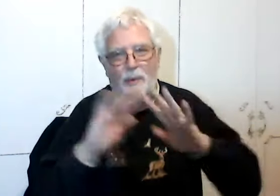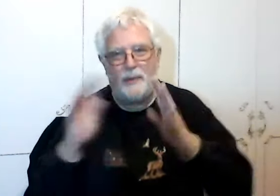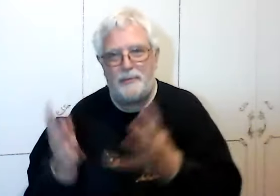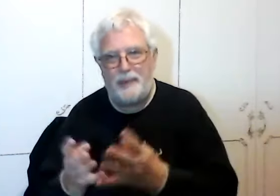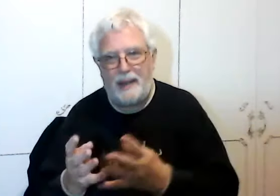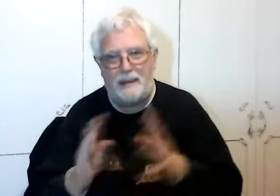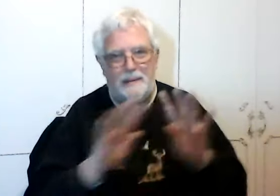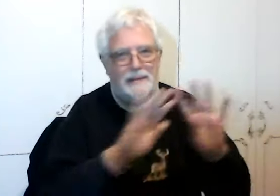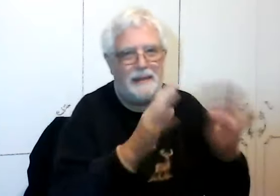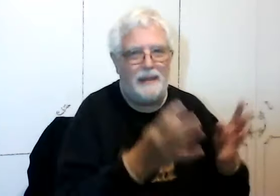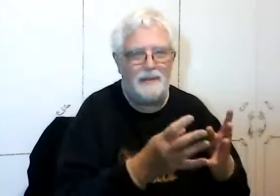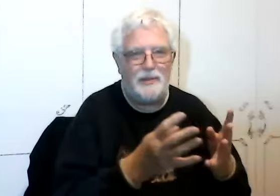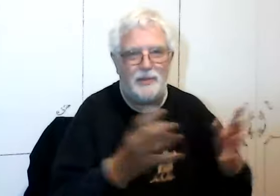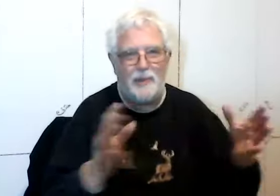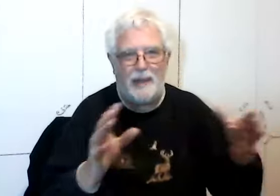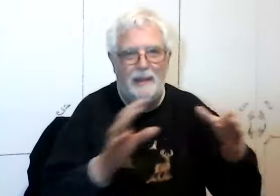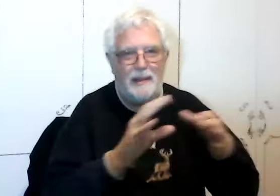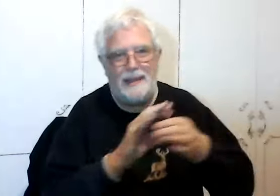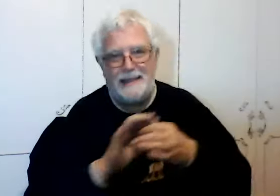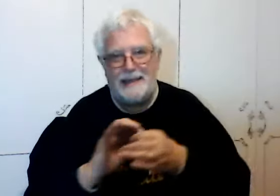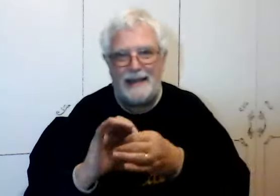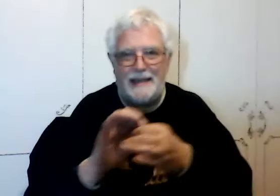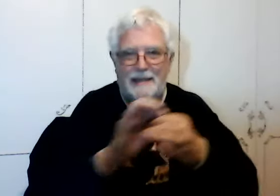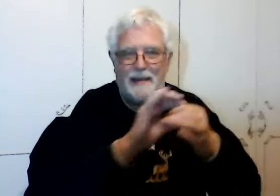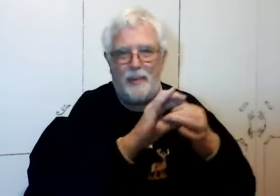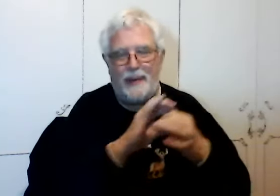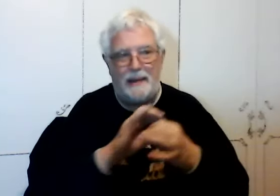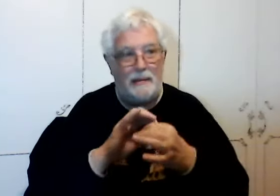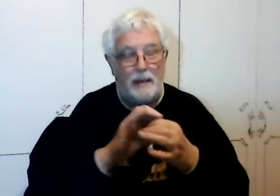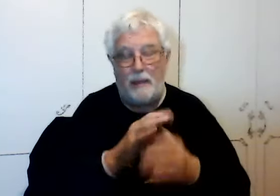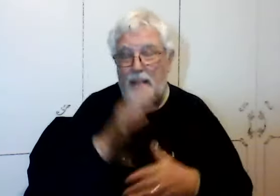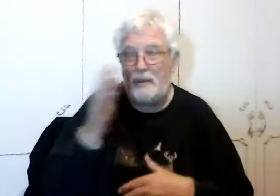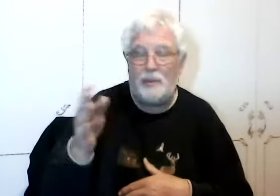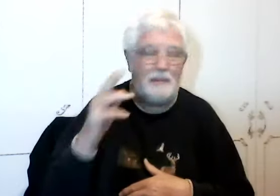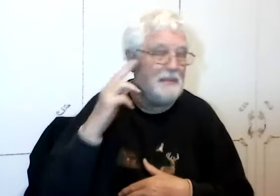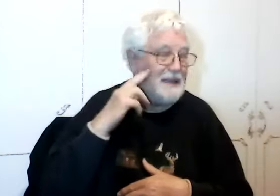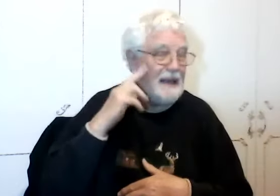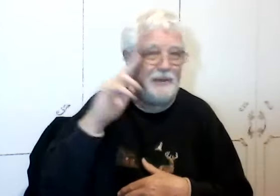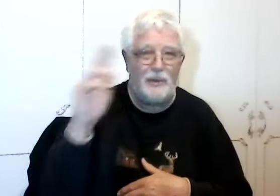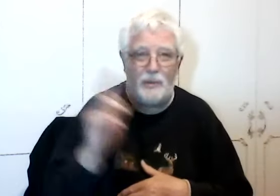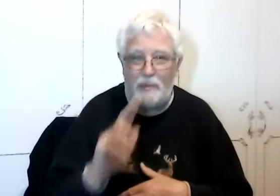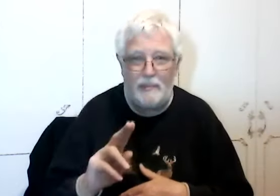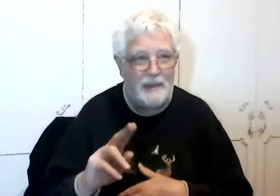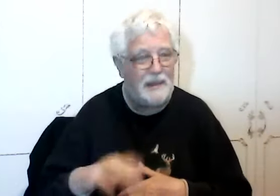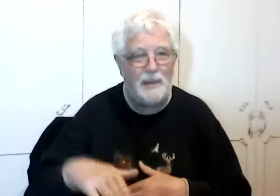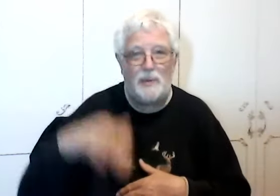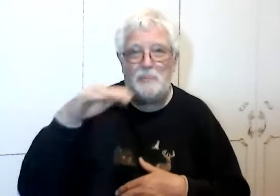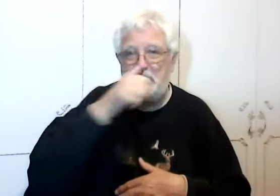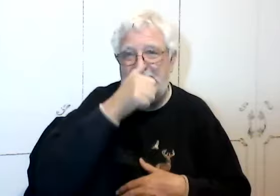world, okay? The two are interlinked at some point. You might go to a deaf school until you're